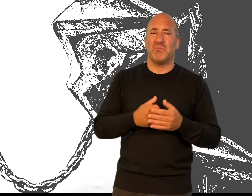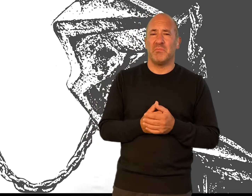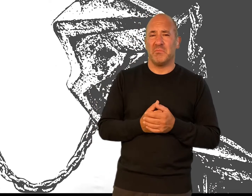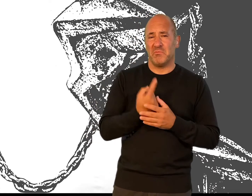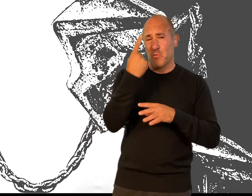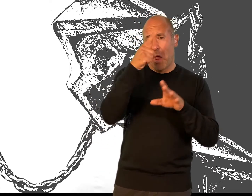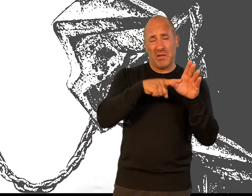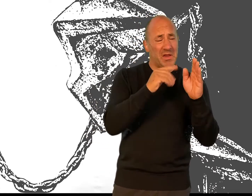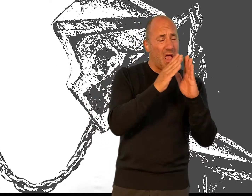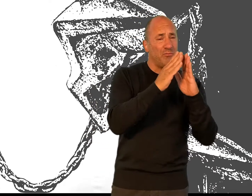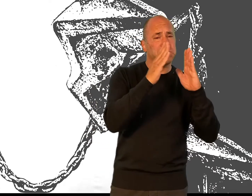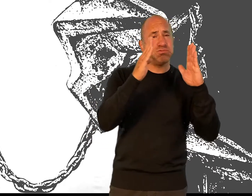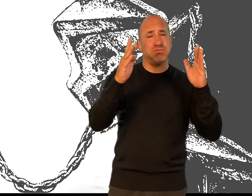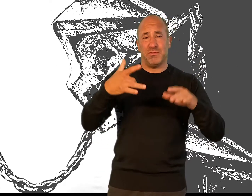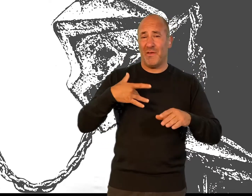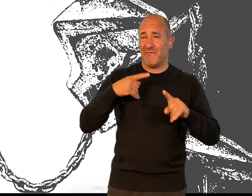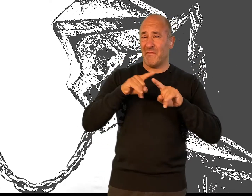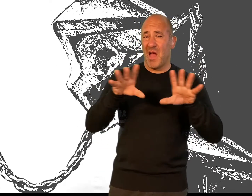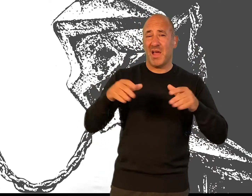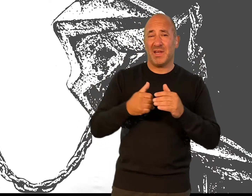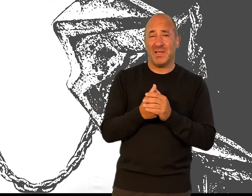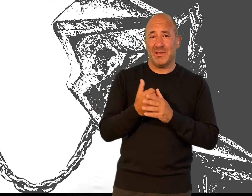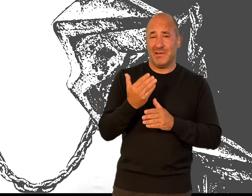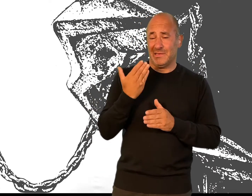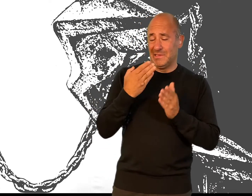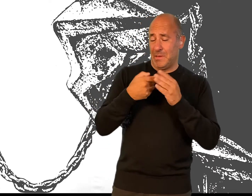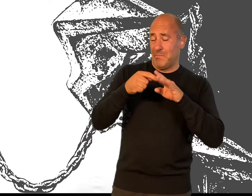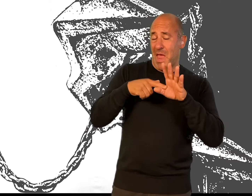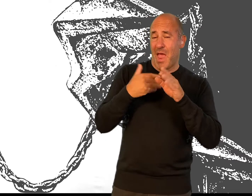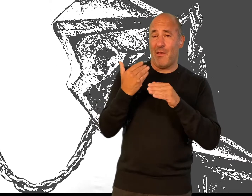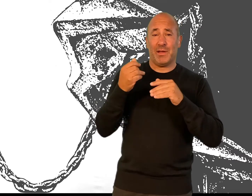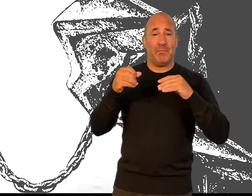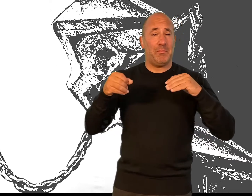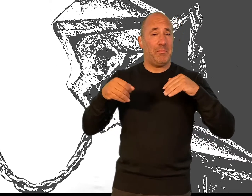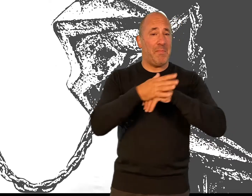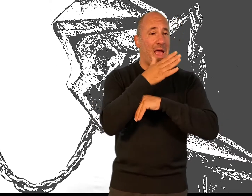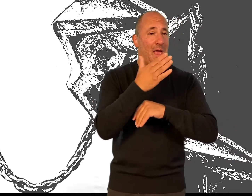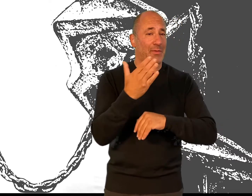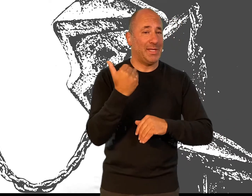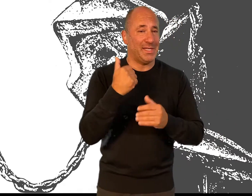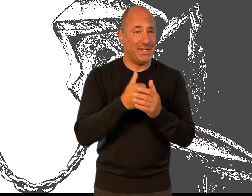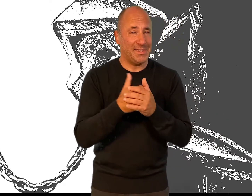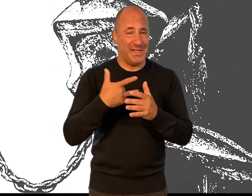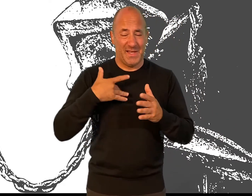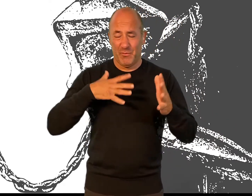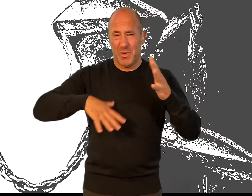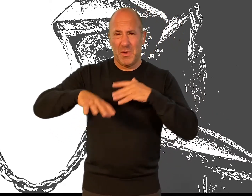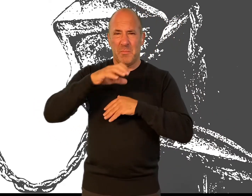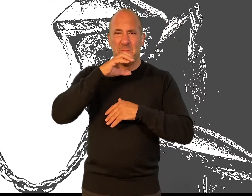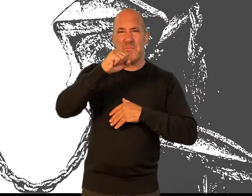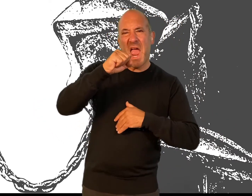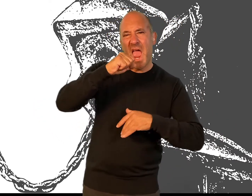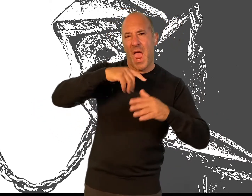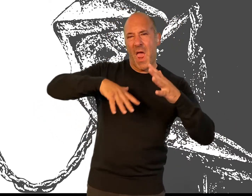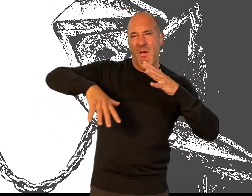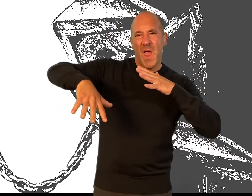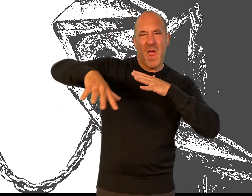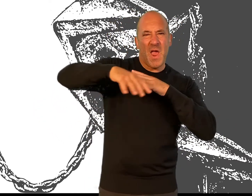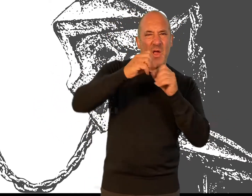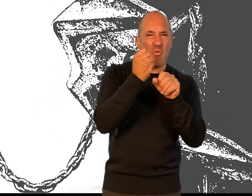A year she lived like this, newly married Mary, amongst such men who wore gold in their ears to improve their eyesight, or to pay